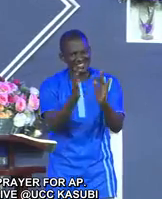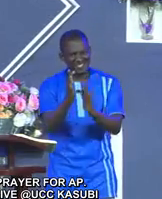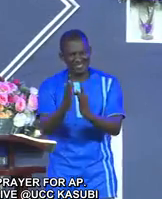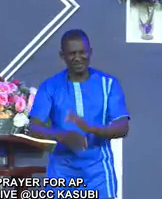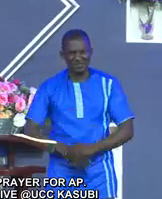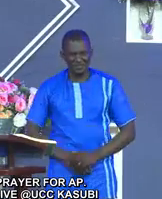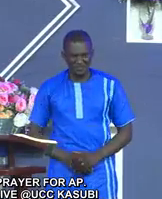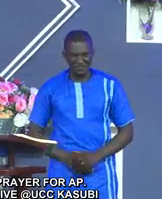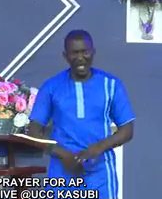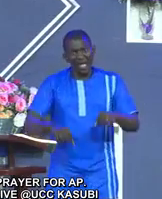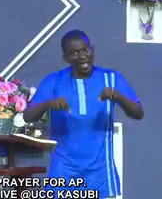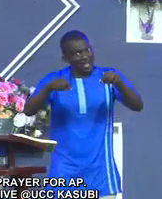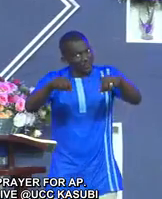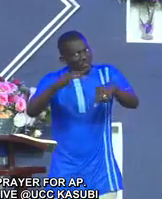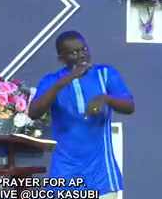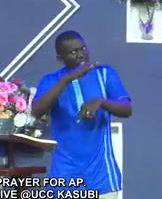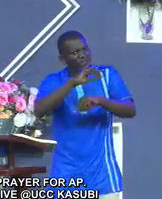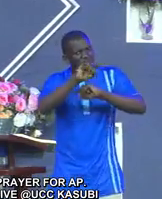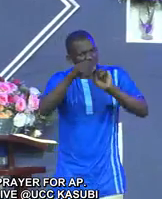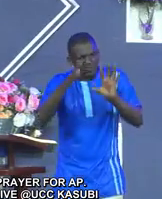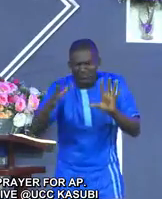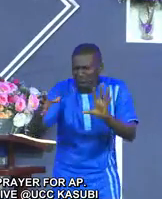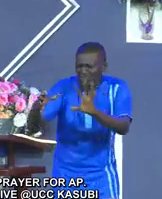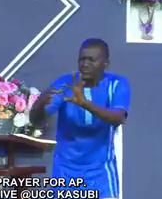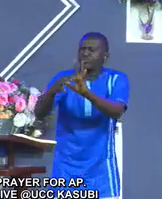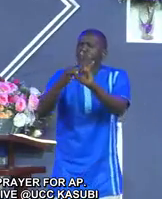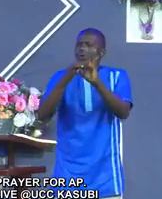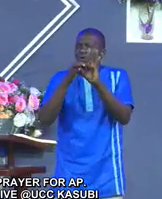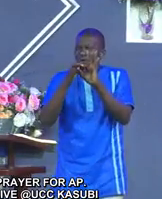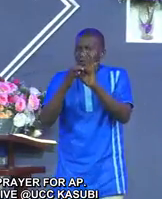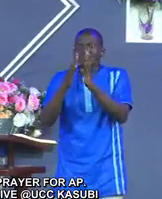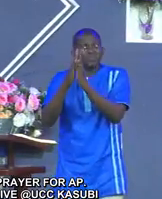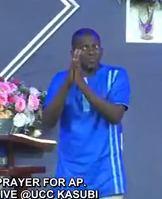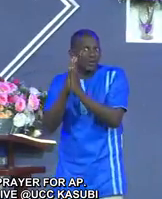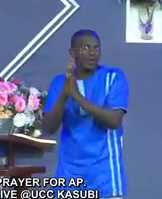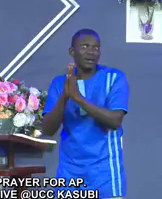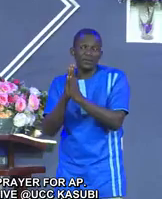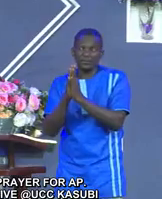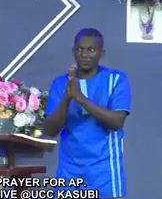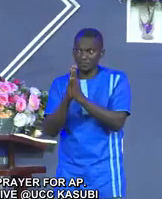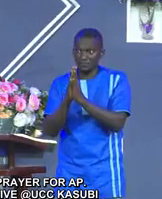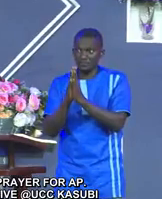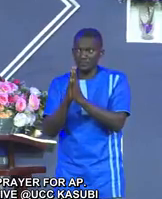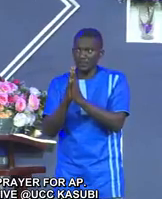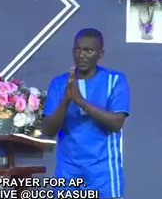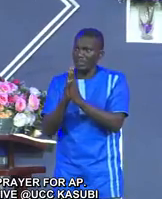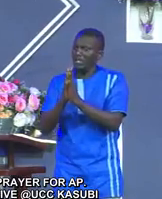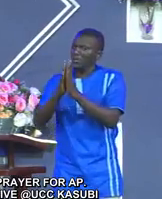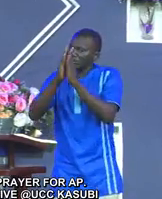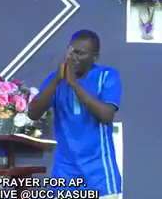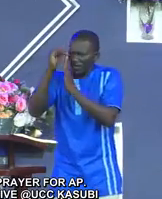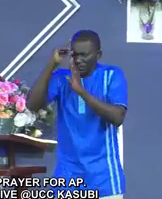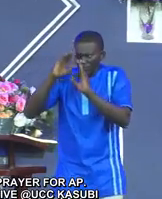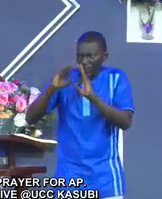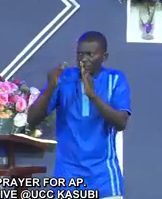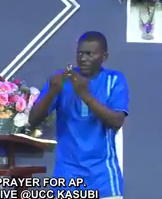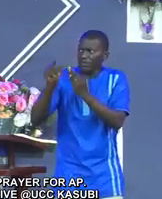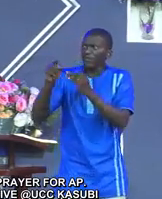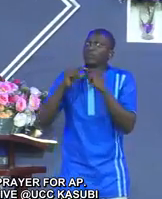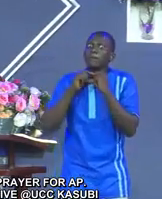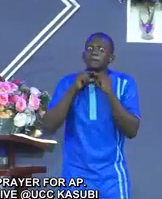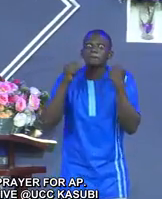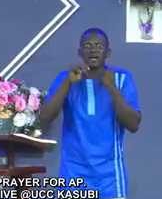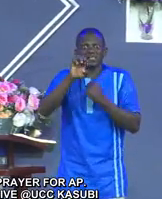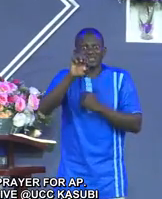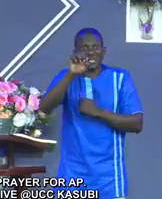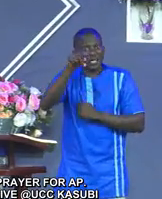Jesus. Akawungeezi kano tugenda kugatta essaala. This evening we are going to combine the prayer. Nga tusabira family y'omutume Ephraim.